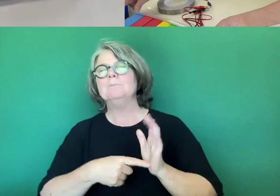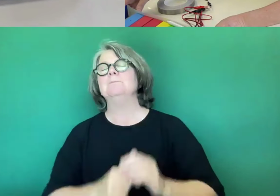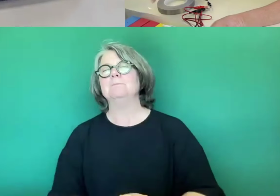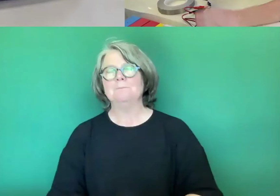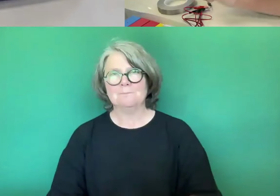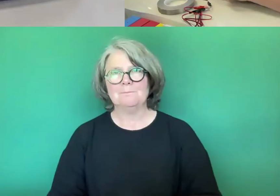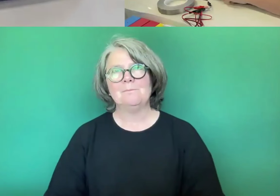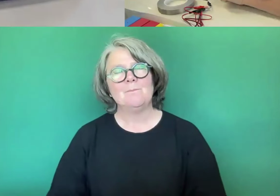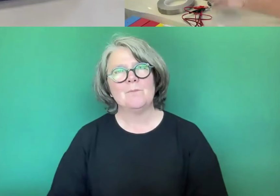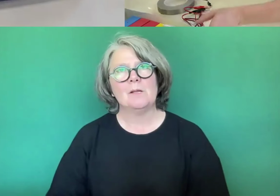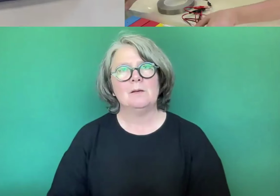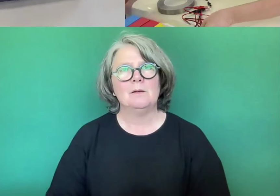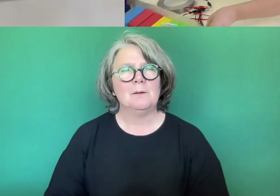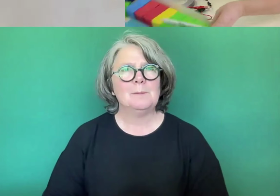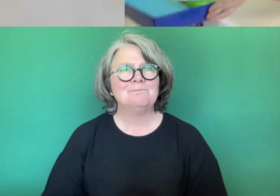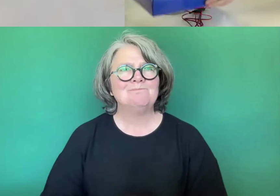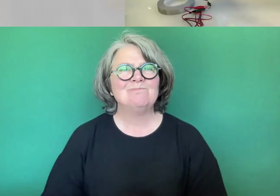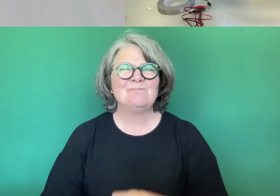are,